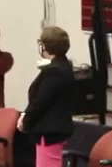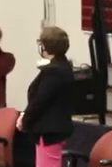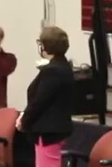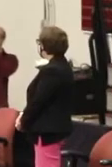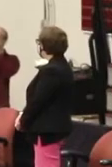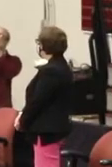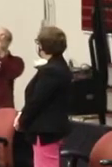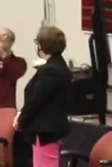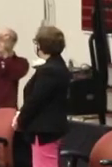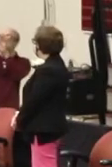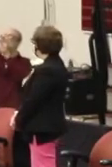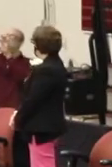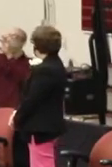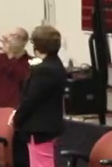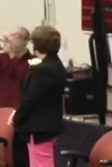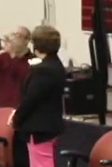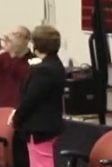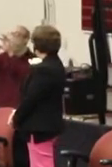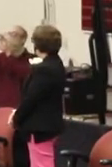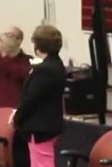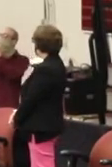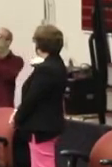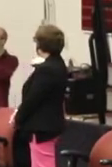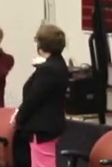Alexia Lee Alexander.